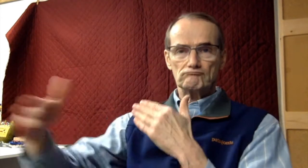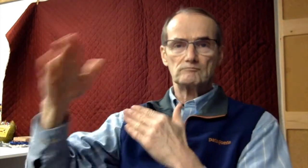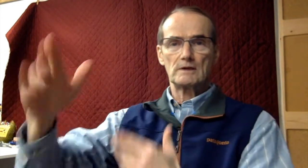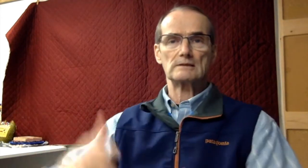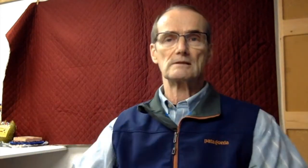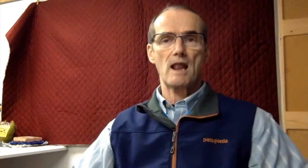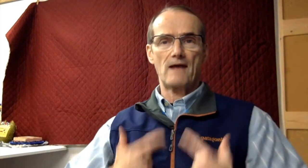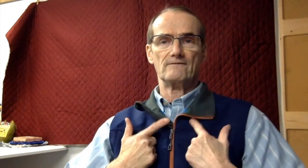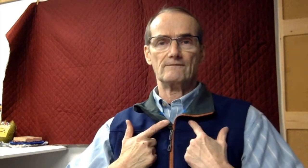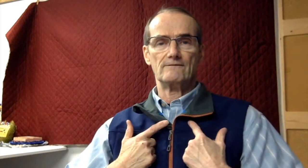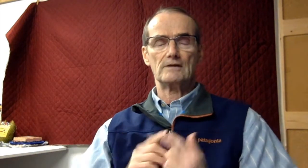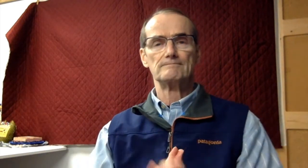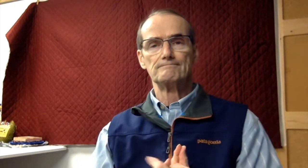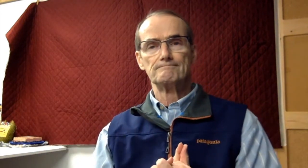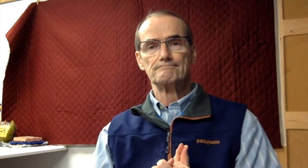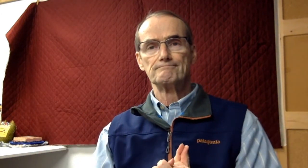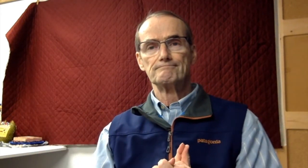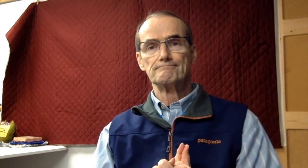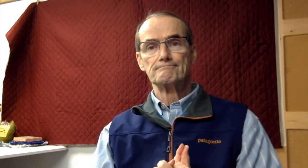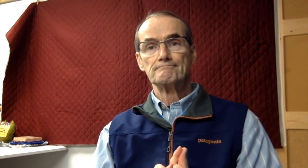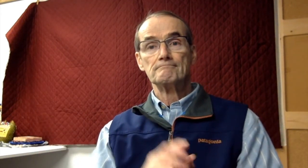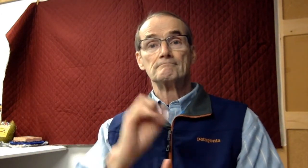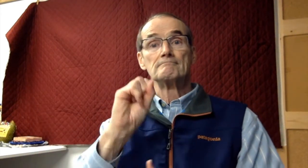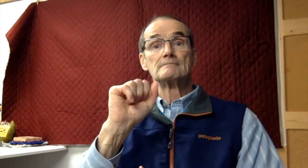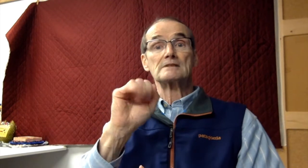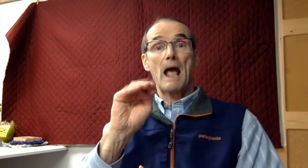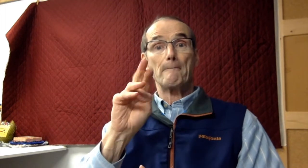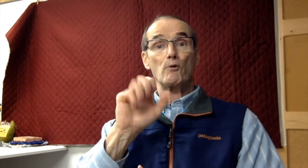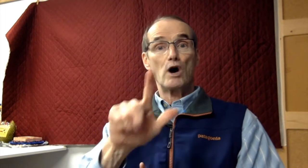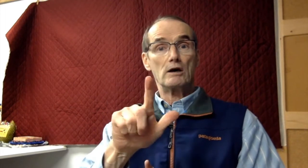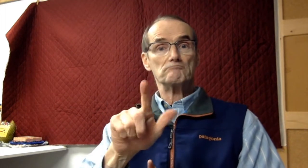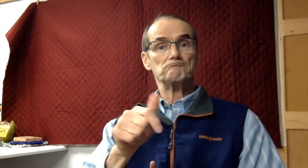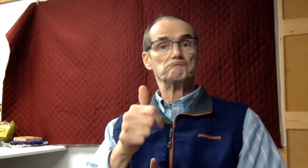I will offer him as a perpetual Nazarite.